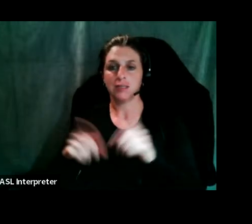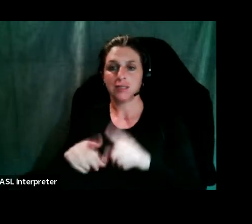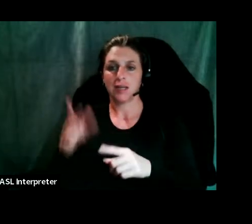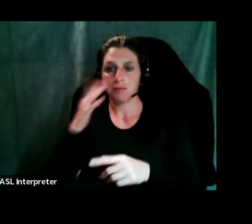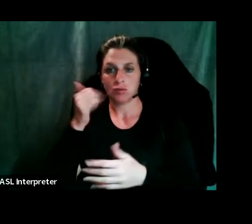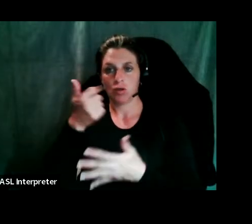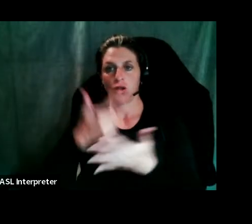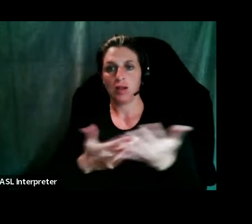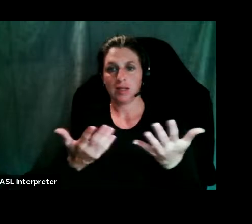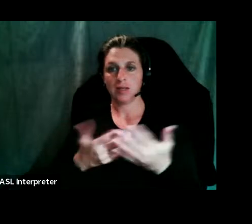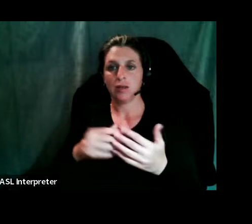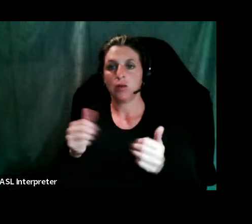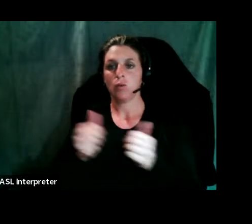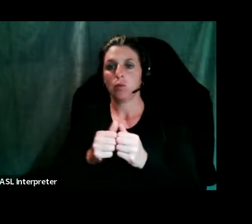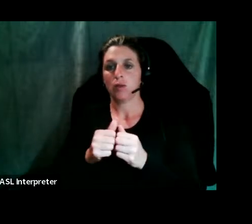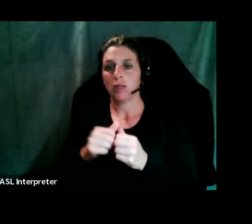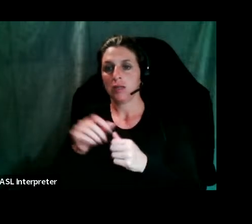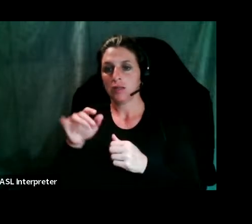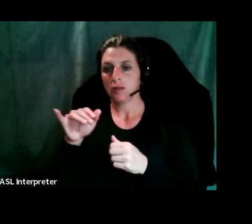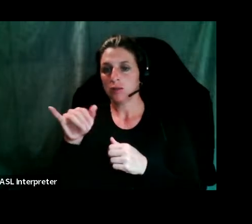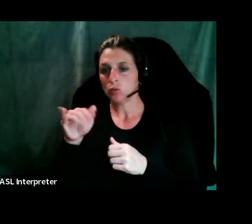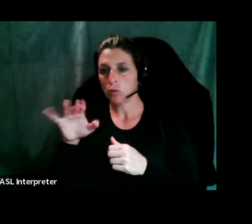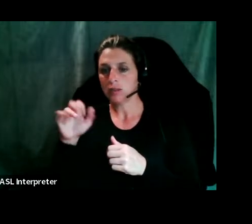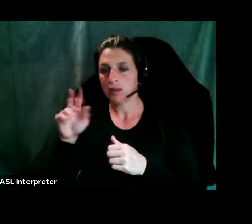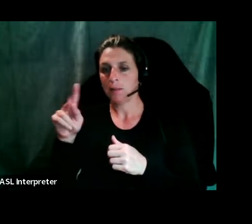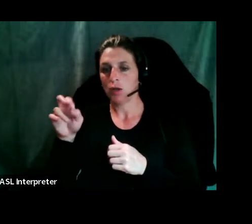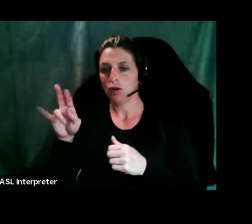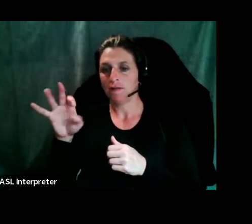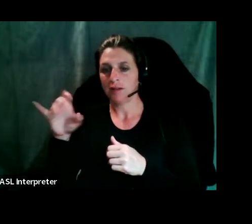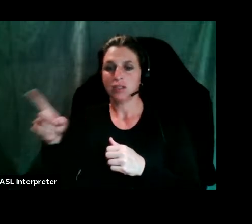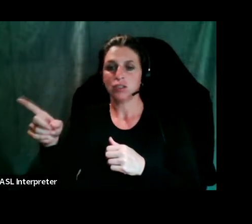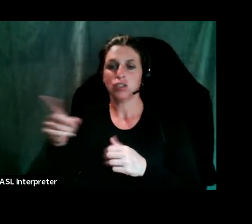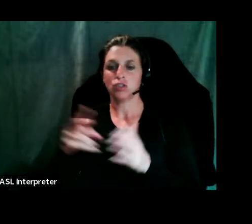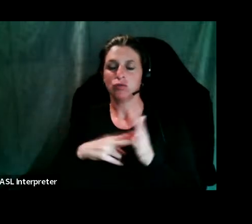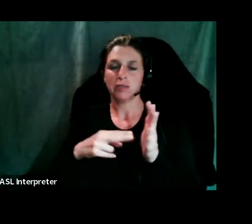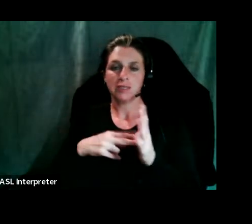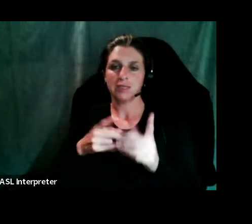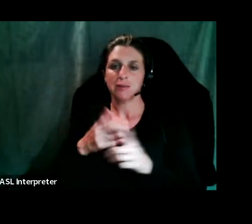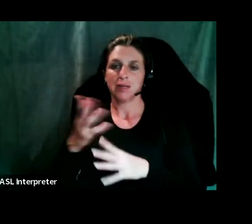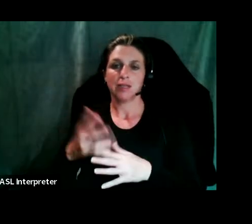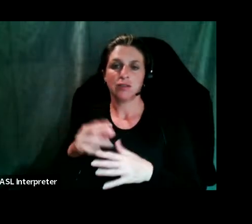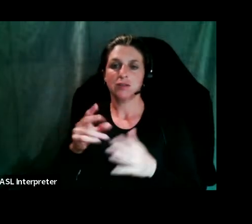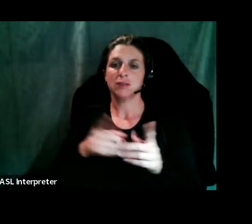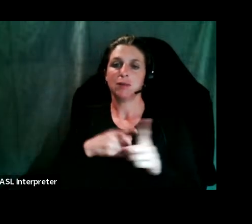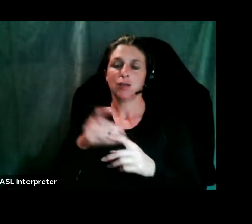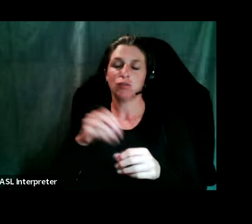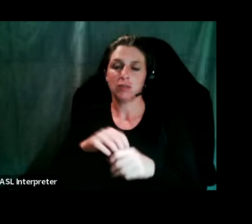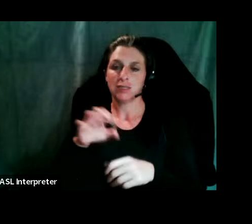with Jerice Butterfield. She is a reading specialist